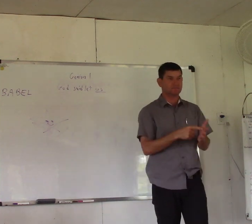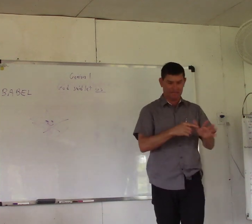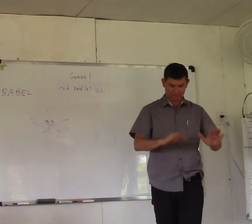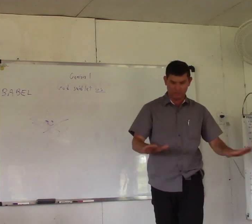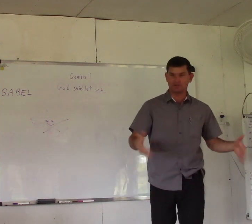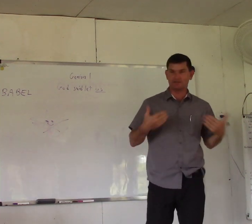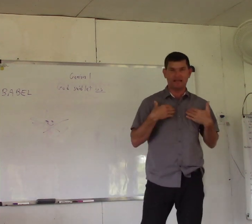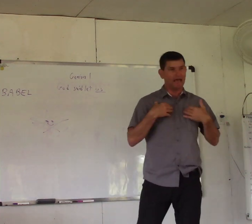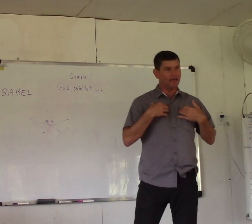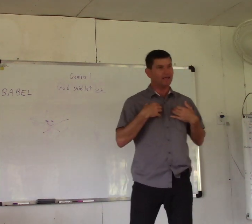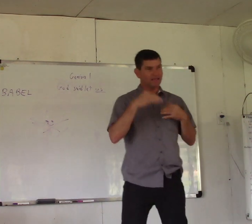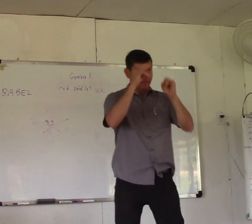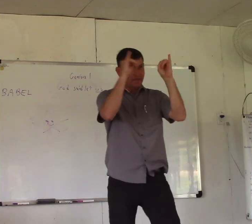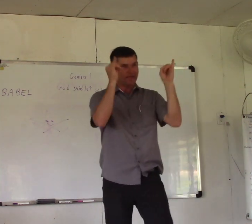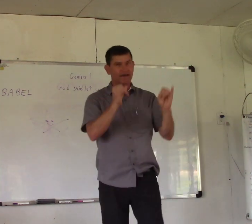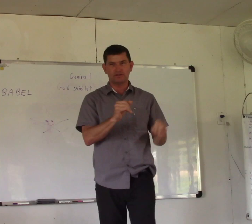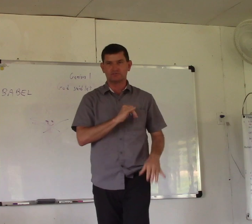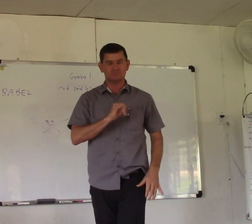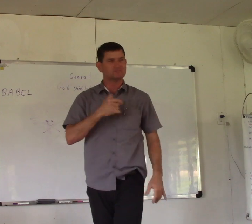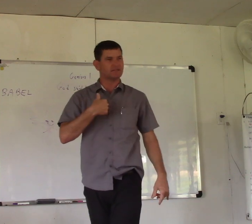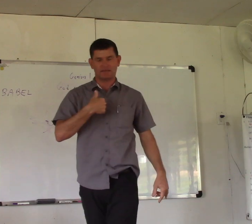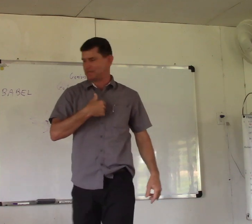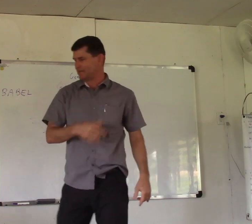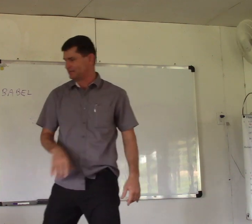Sometimes children have idols, like me.